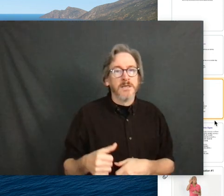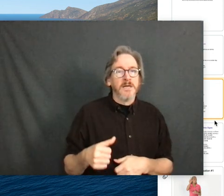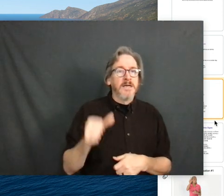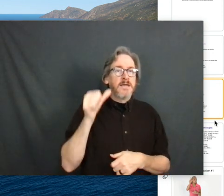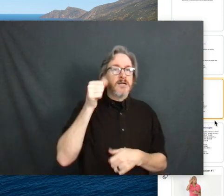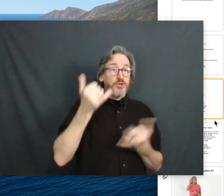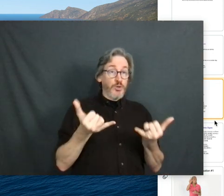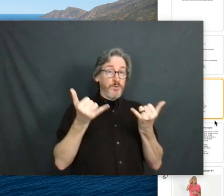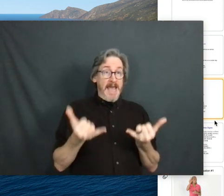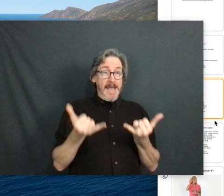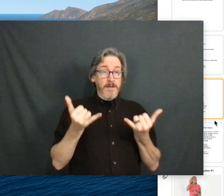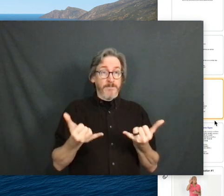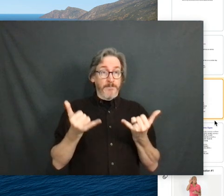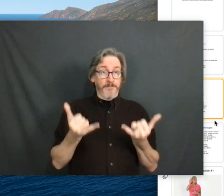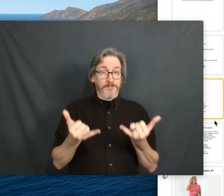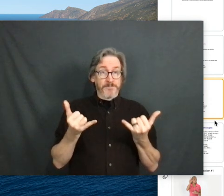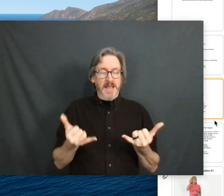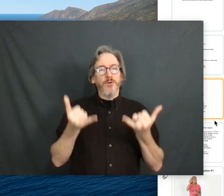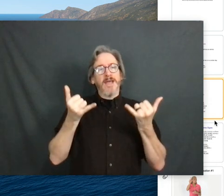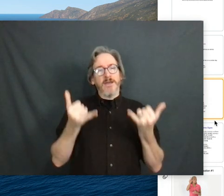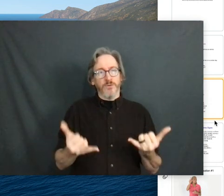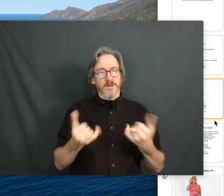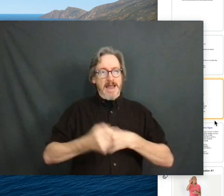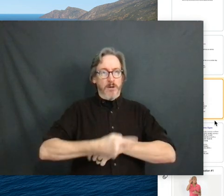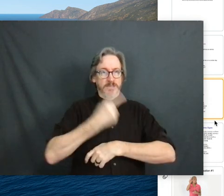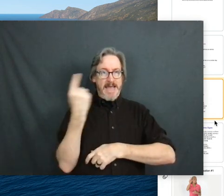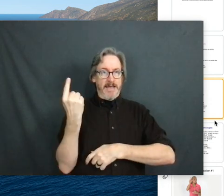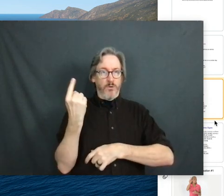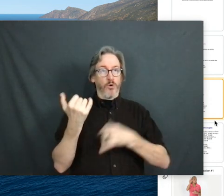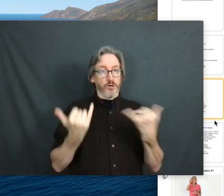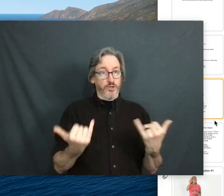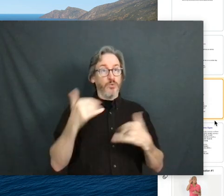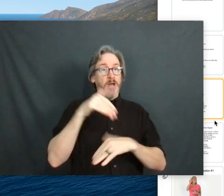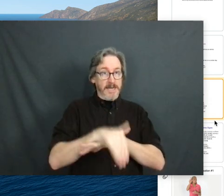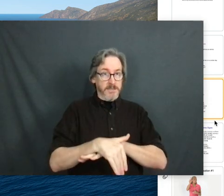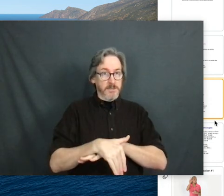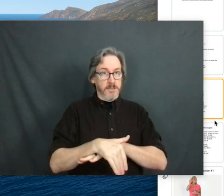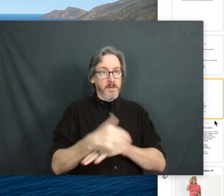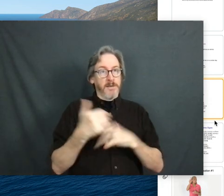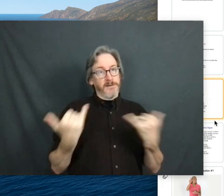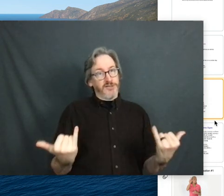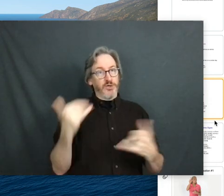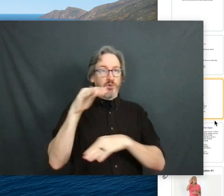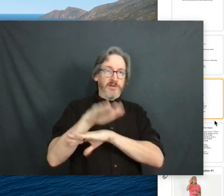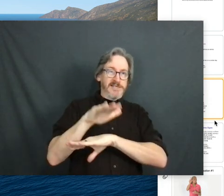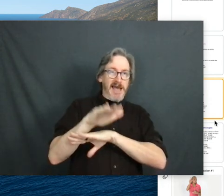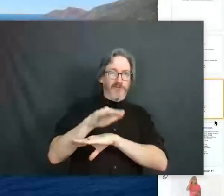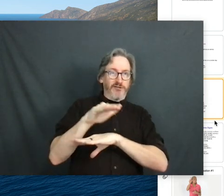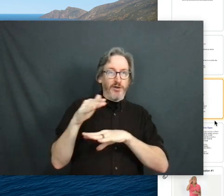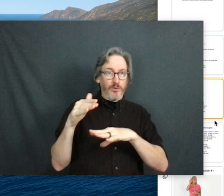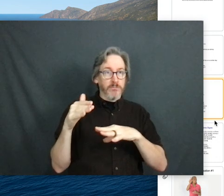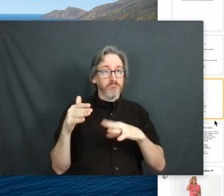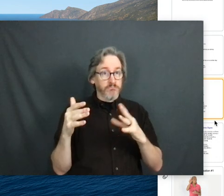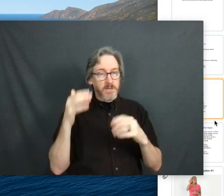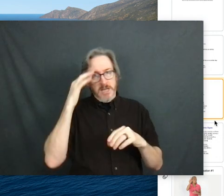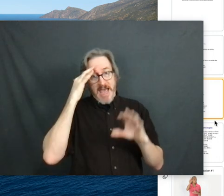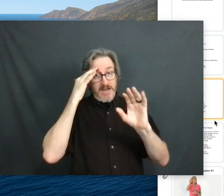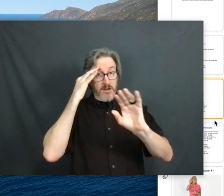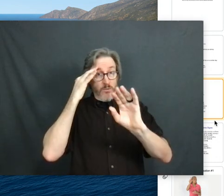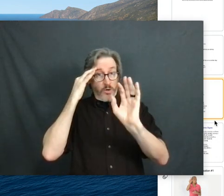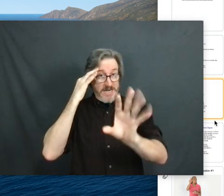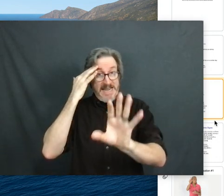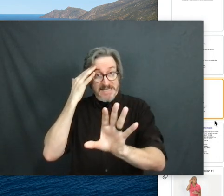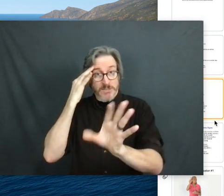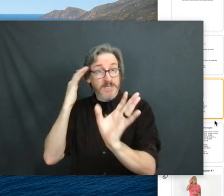signs, today, and you can do now day or tonight, to this afternoon.